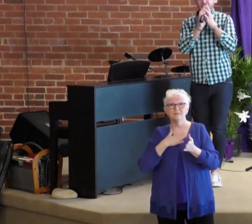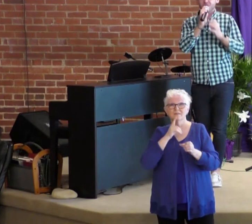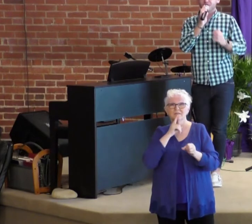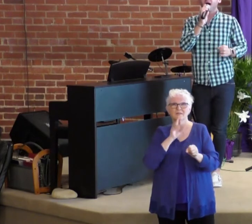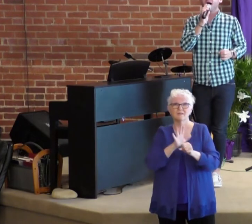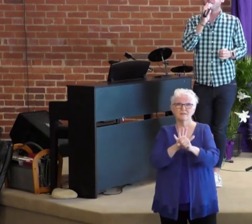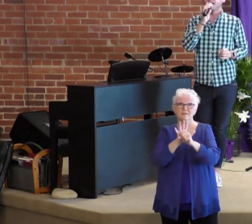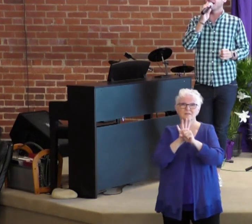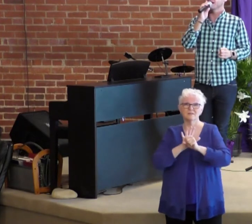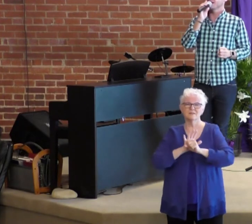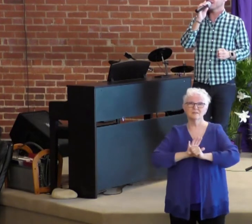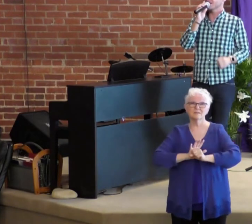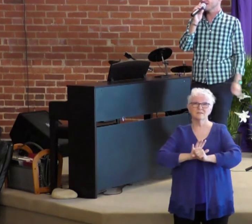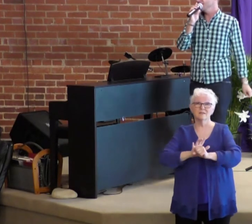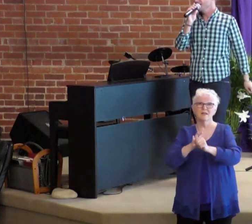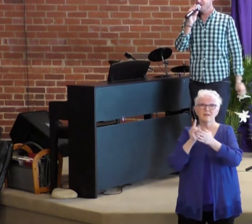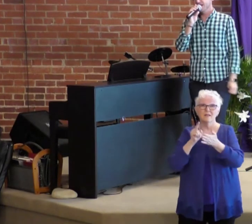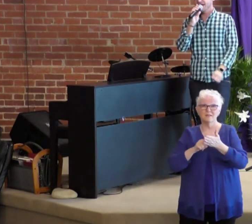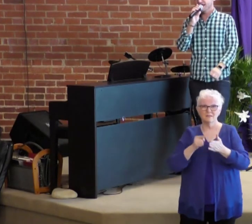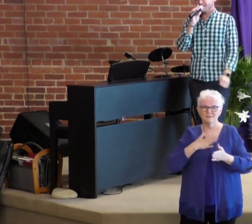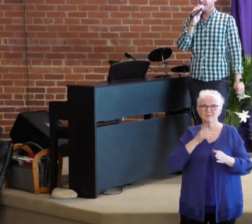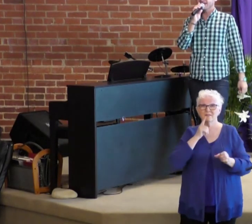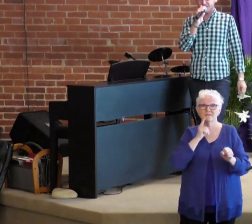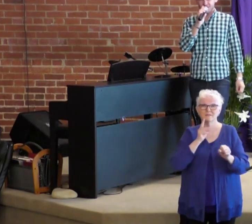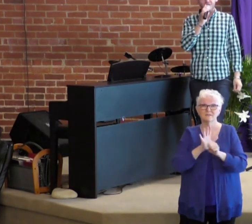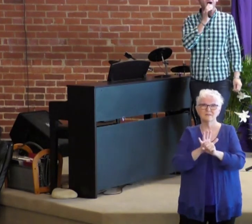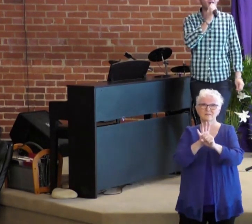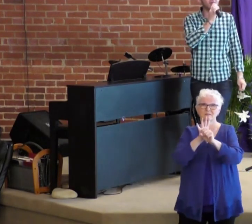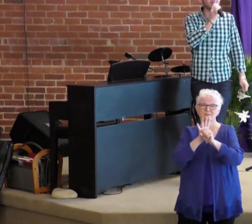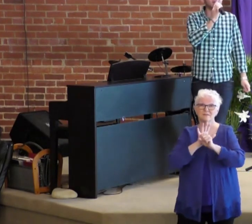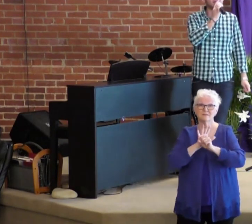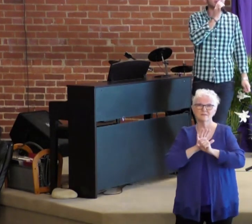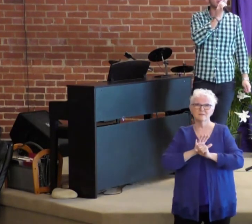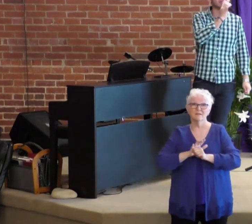this is the promise. This is the